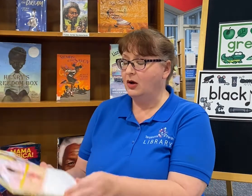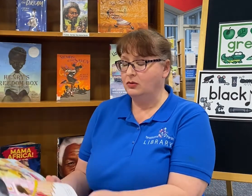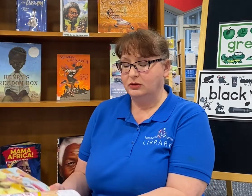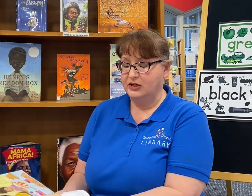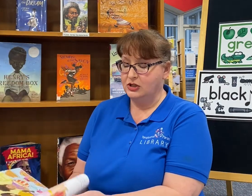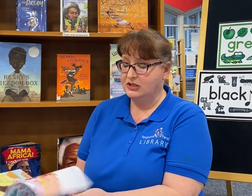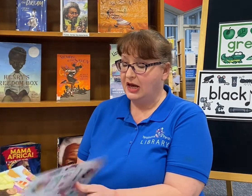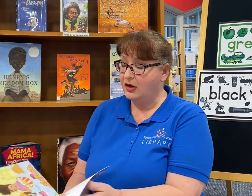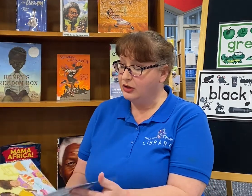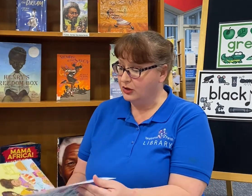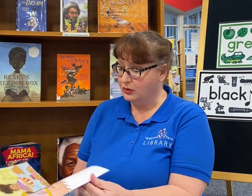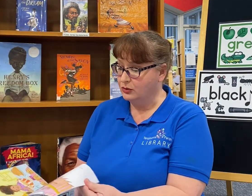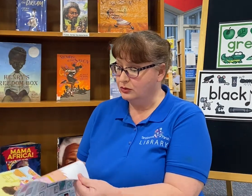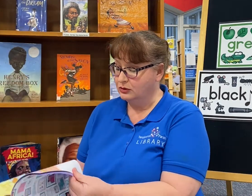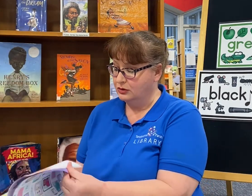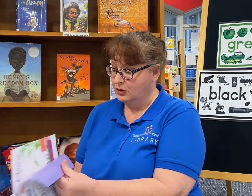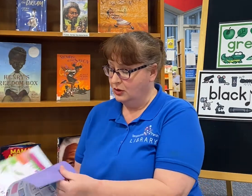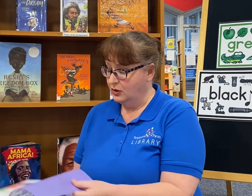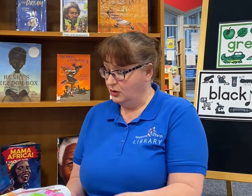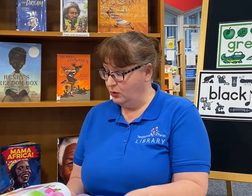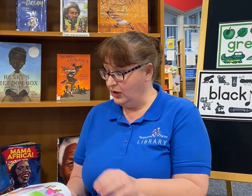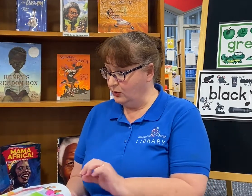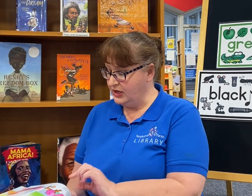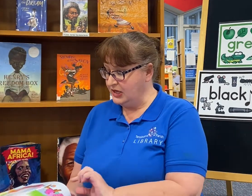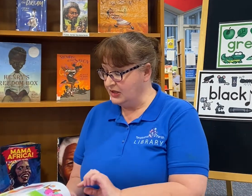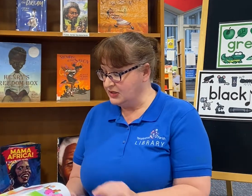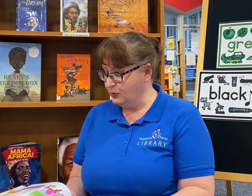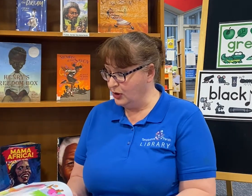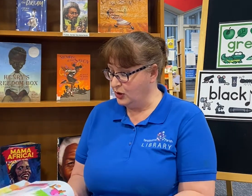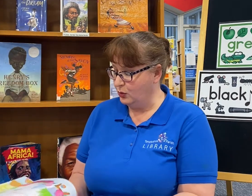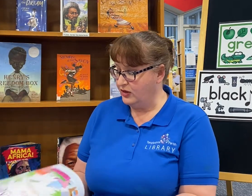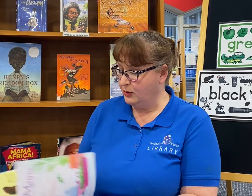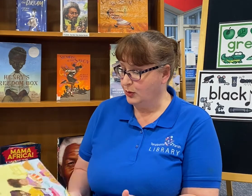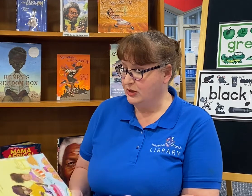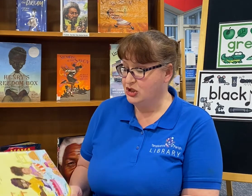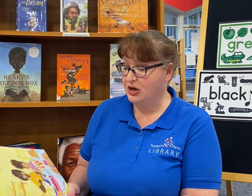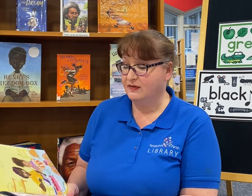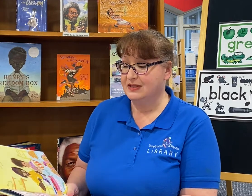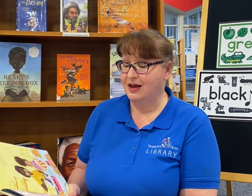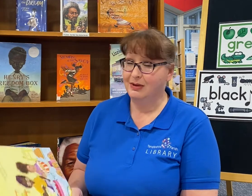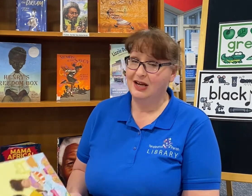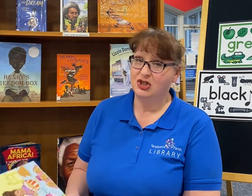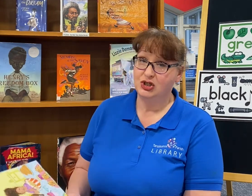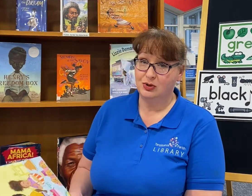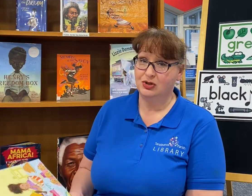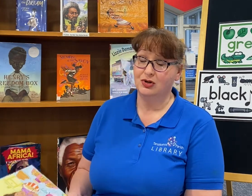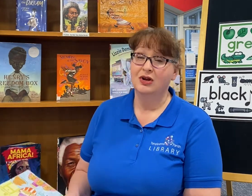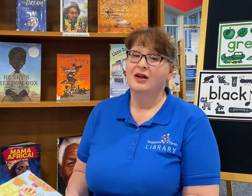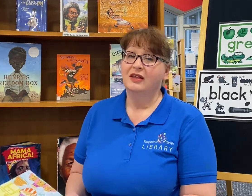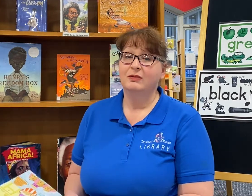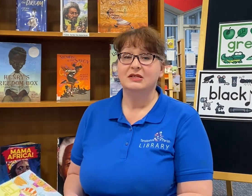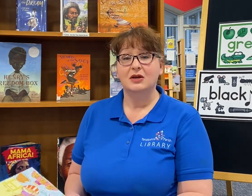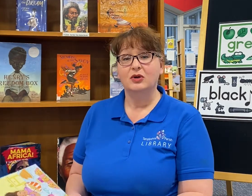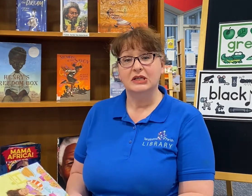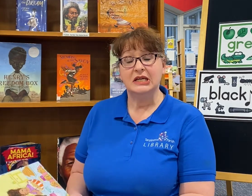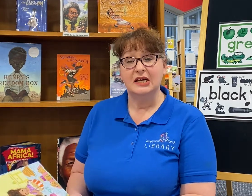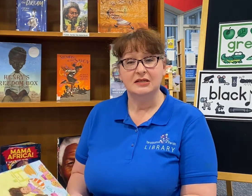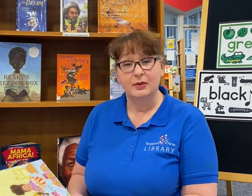I should tell you, we are reading this book with the permission of Simon and Schuster. They've been so good to us